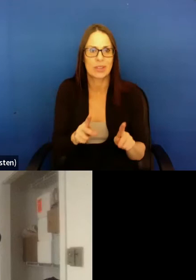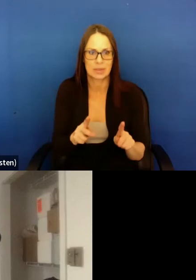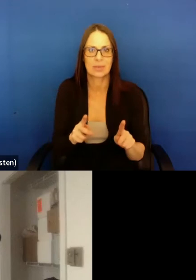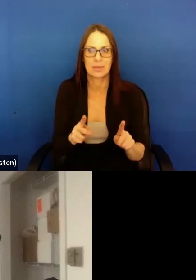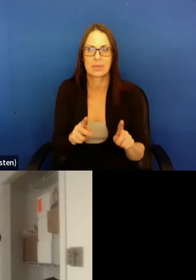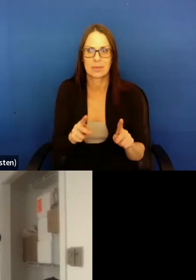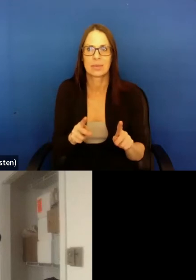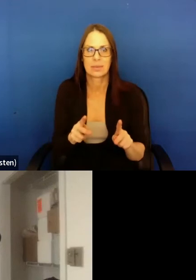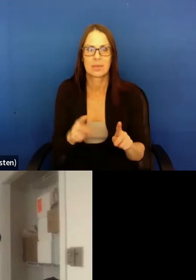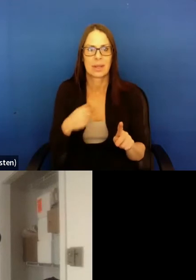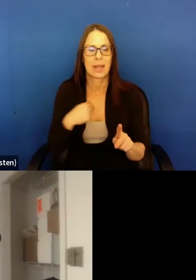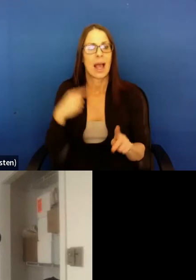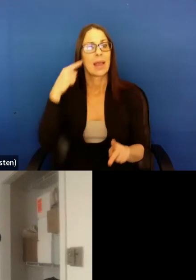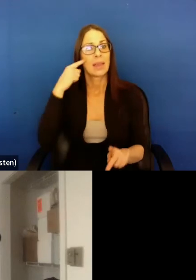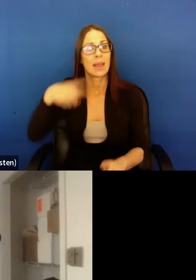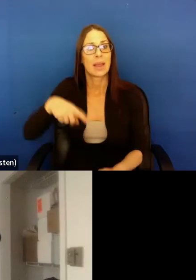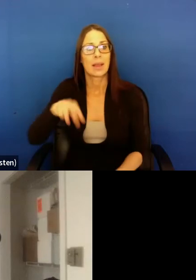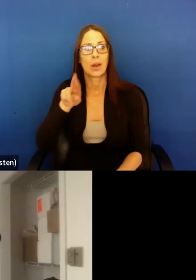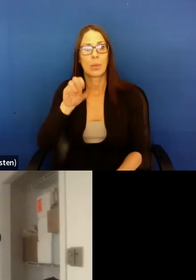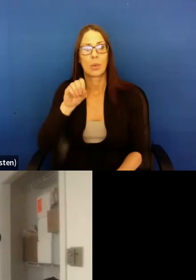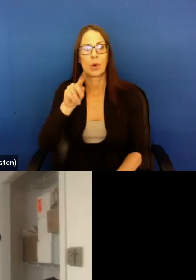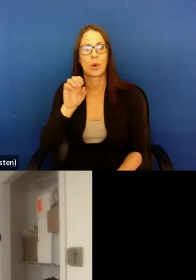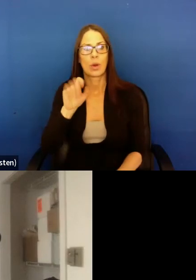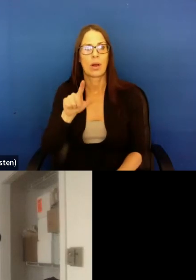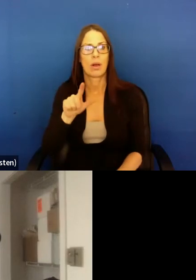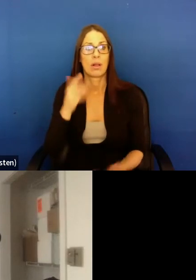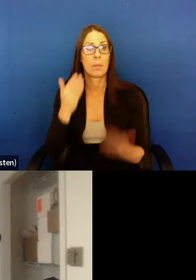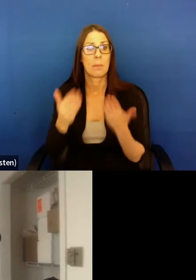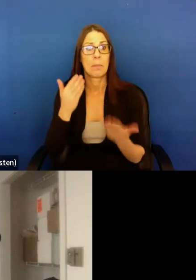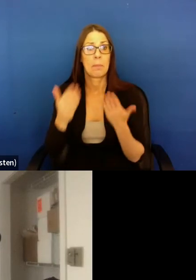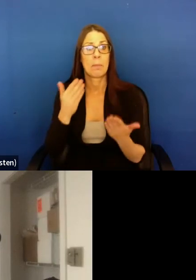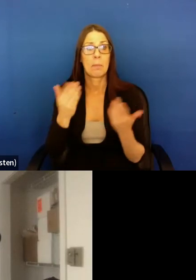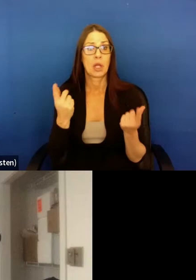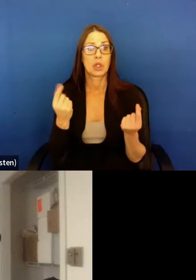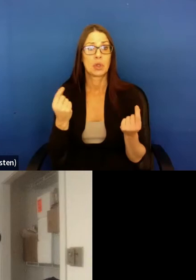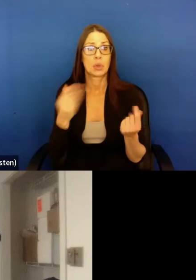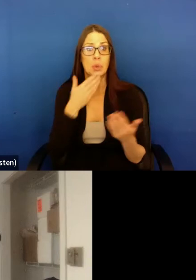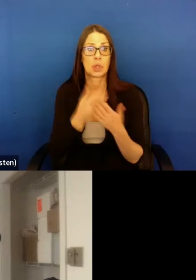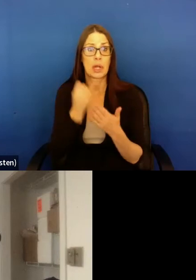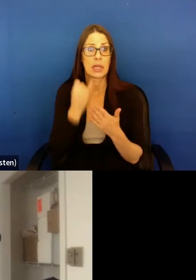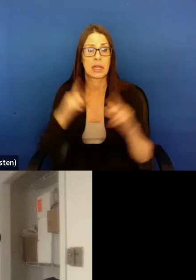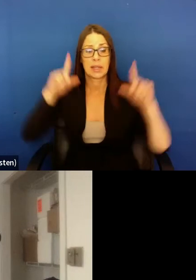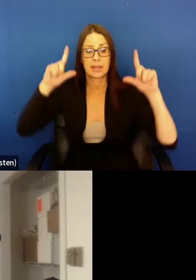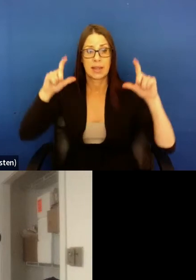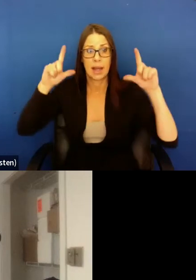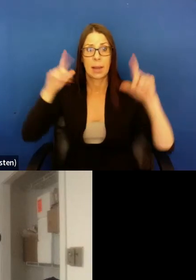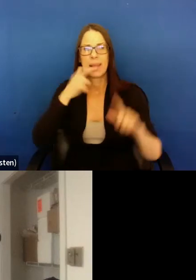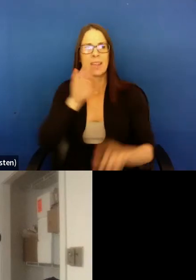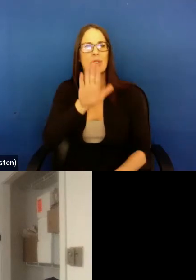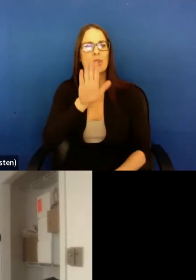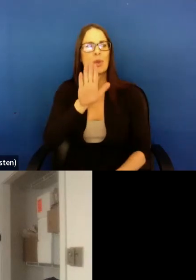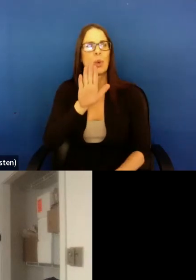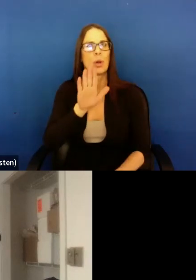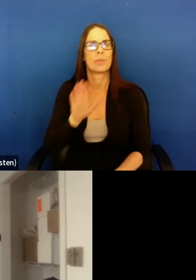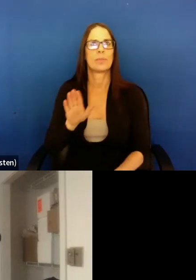think a protocol that might help is to snap a photograph, because your perception,